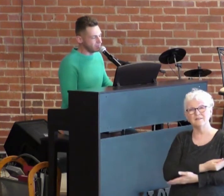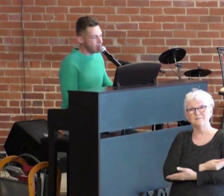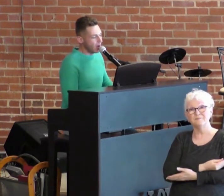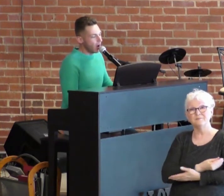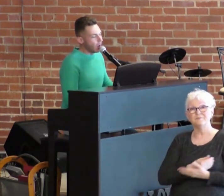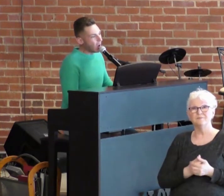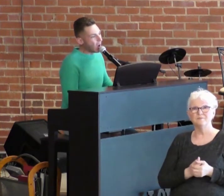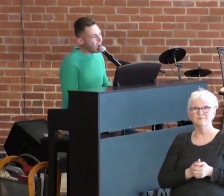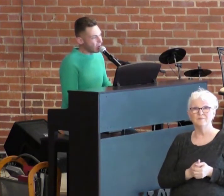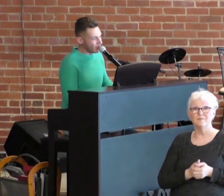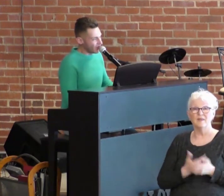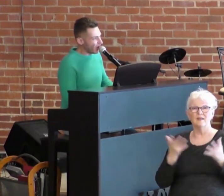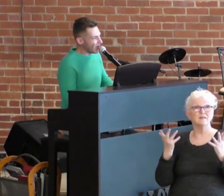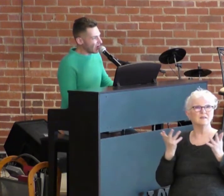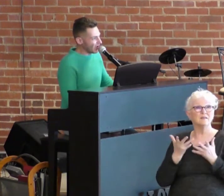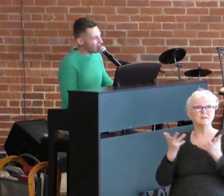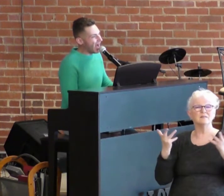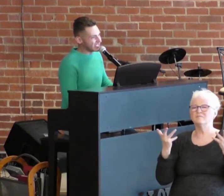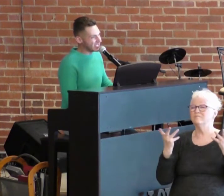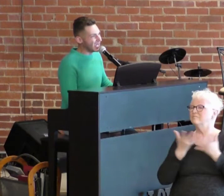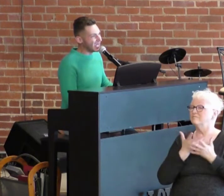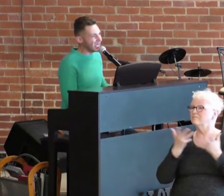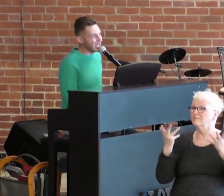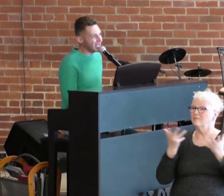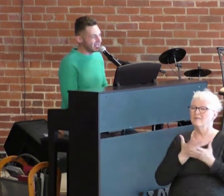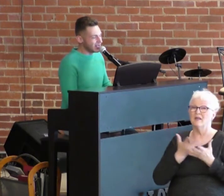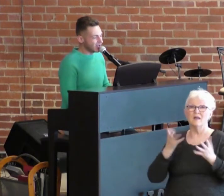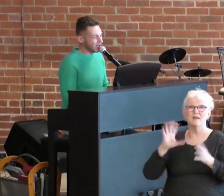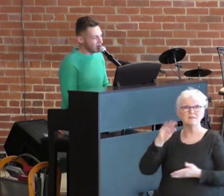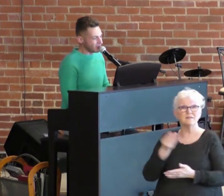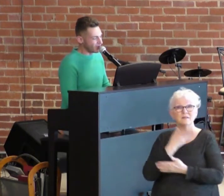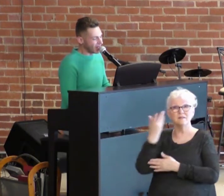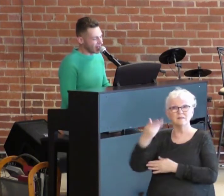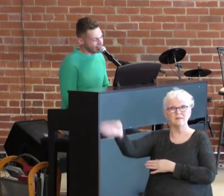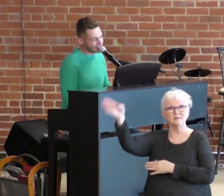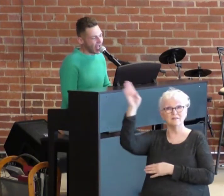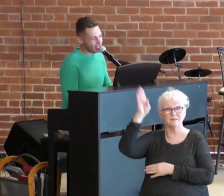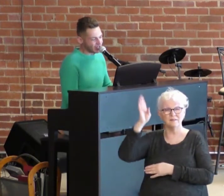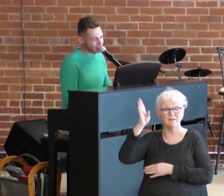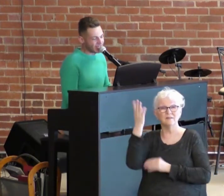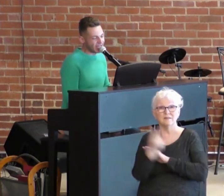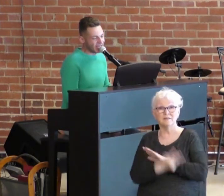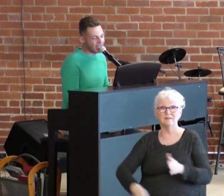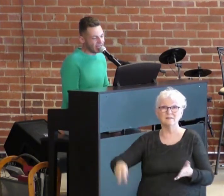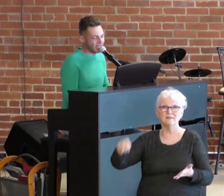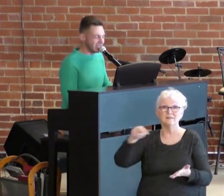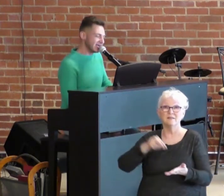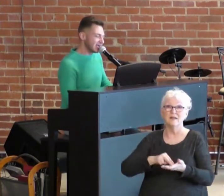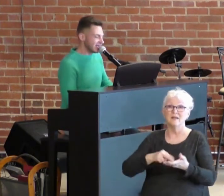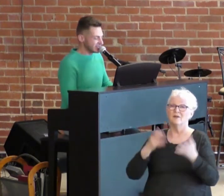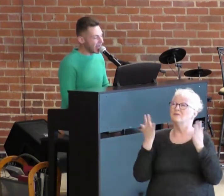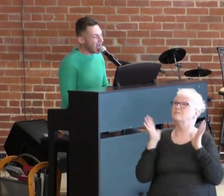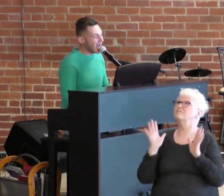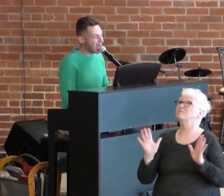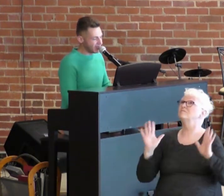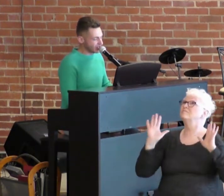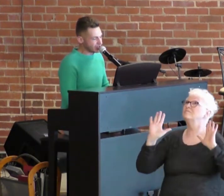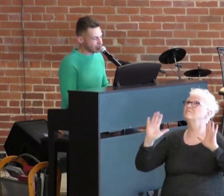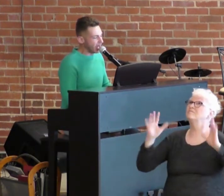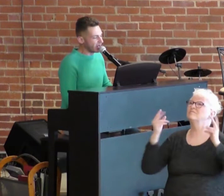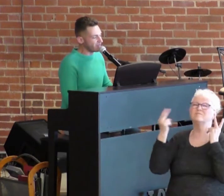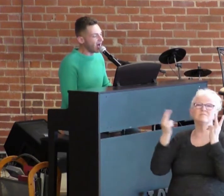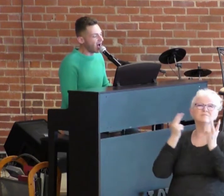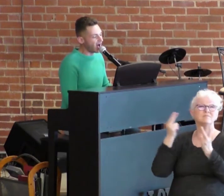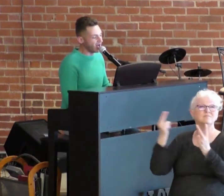sun. Over the horizon, look, friends, can't you see? Is that